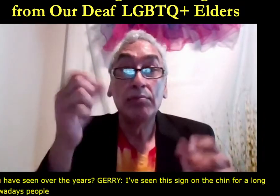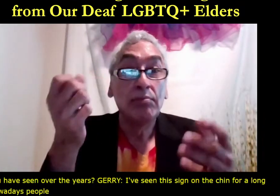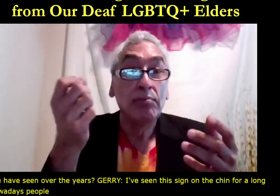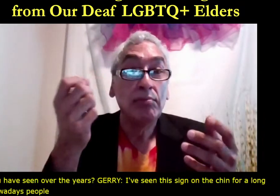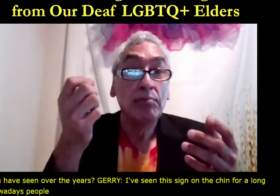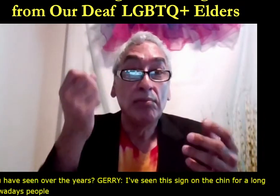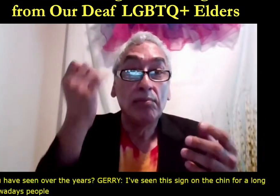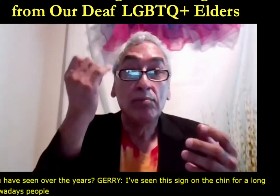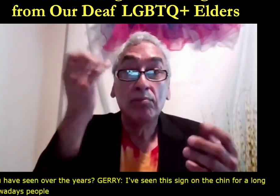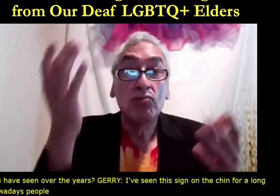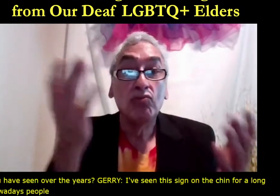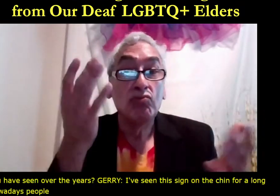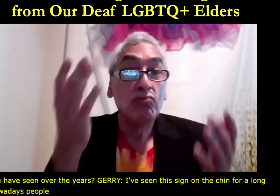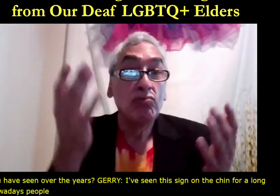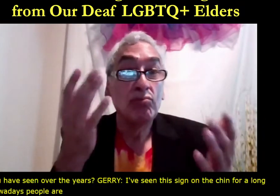panelists do you see other signs